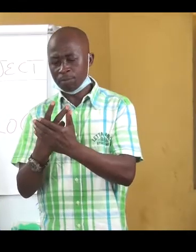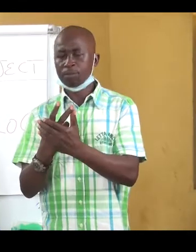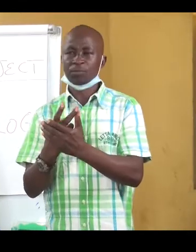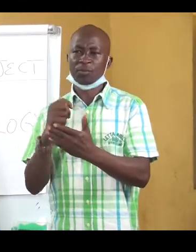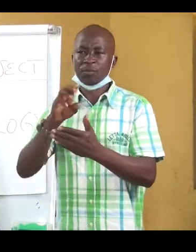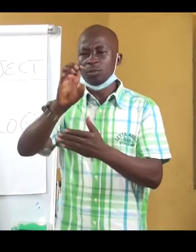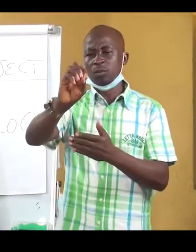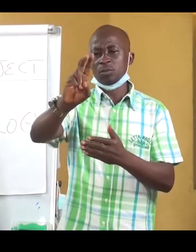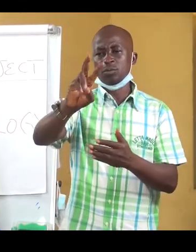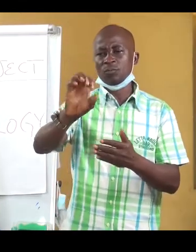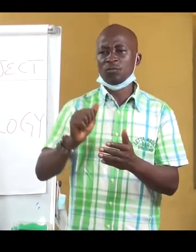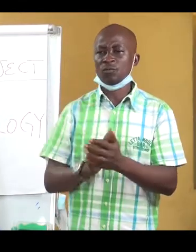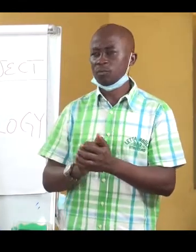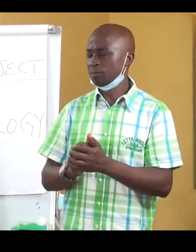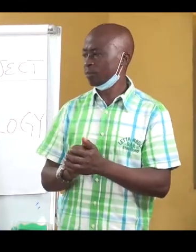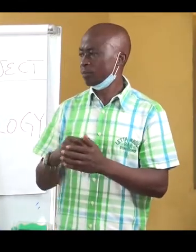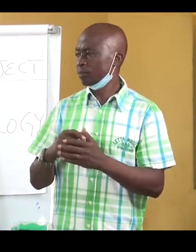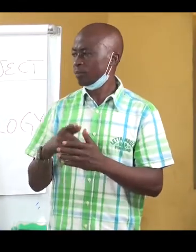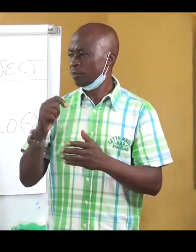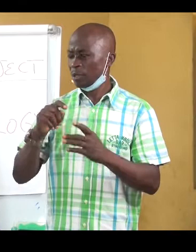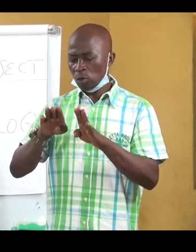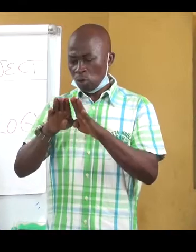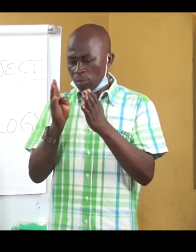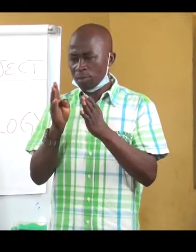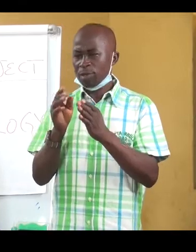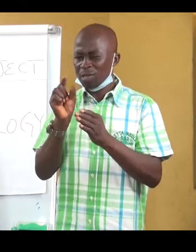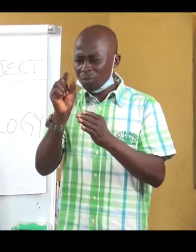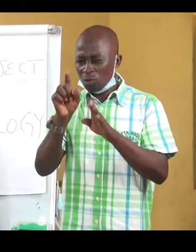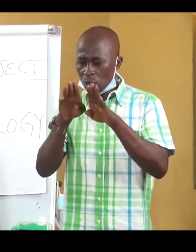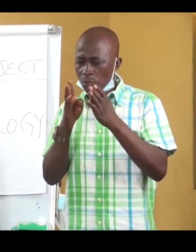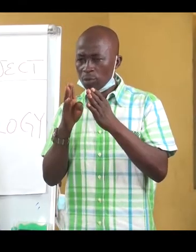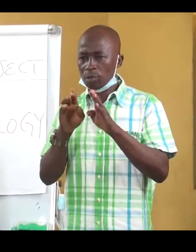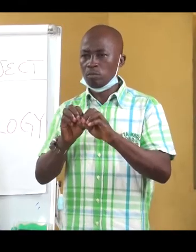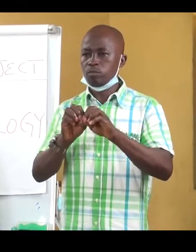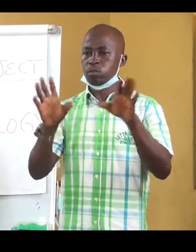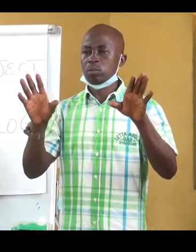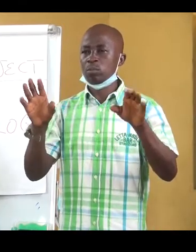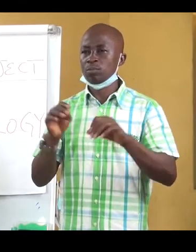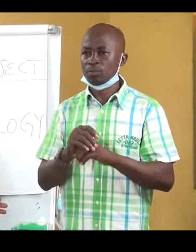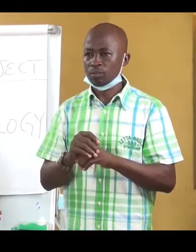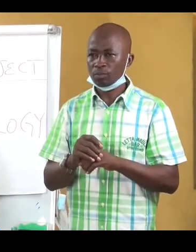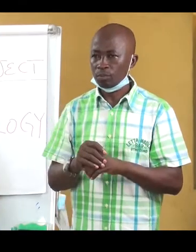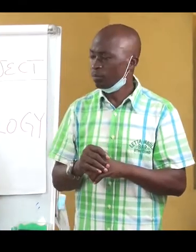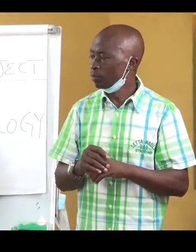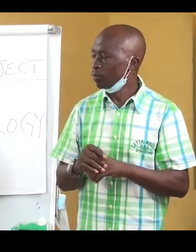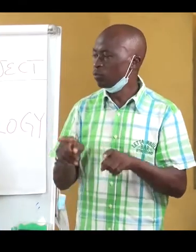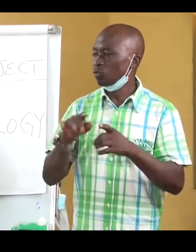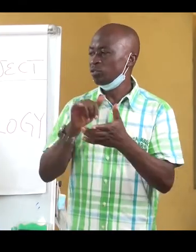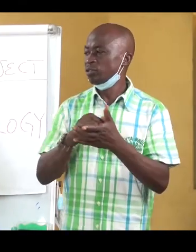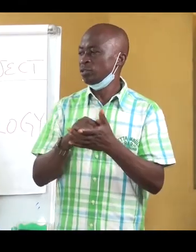the microfile, the particular opening, then it bursts. That it opens so that the male